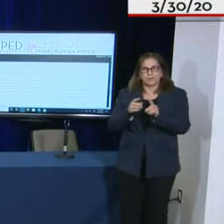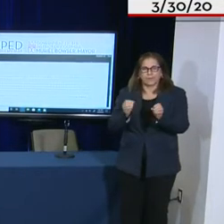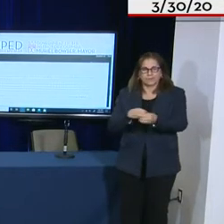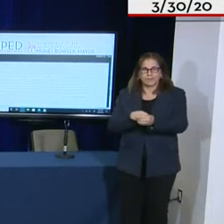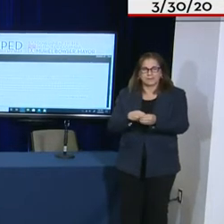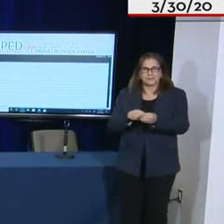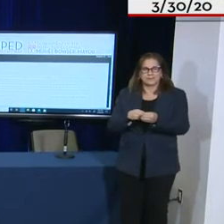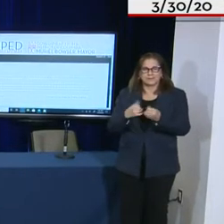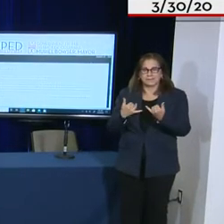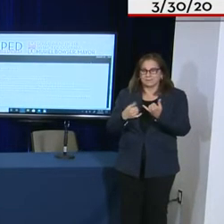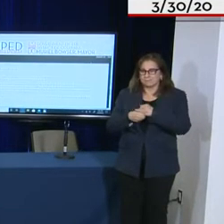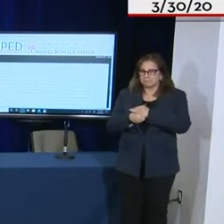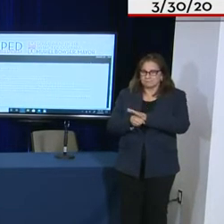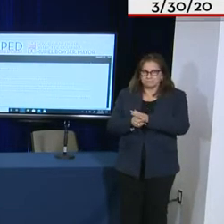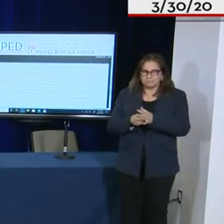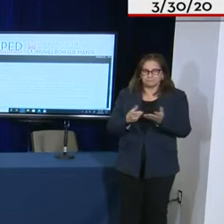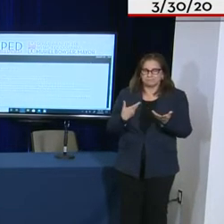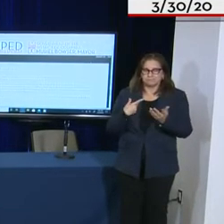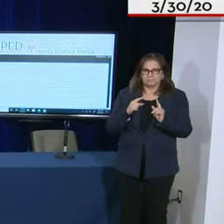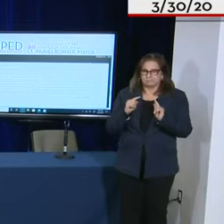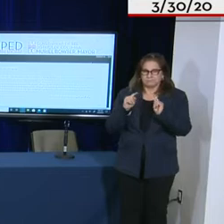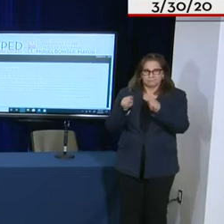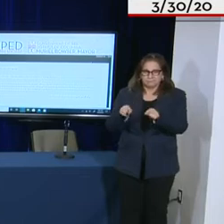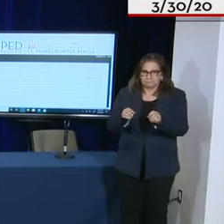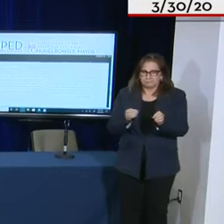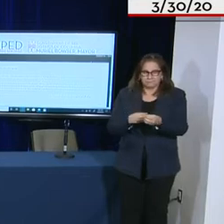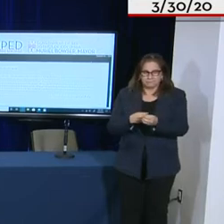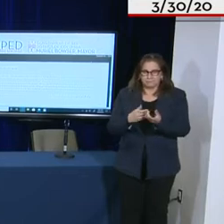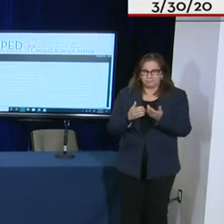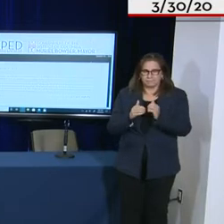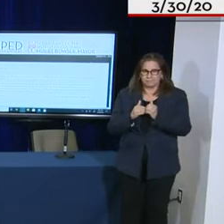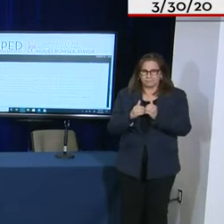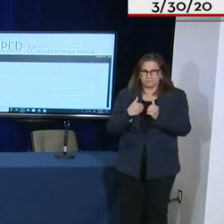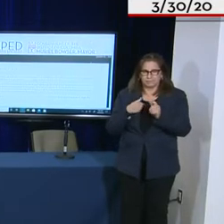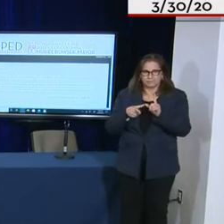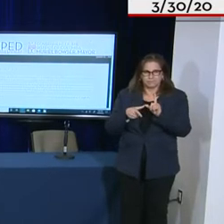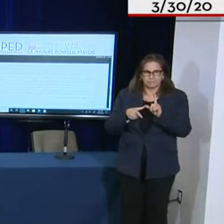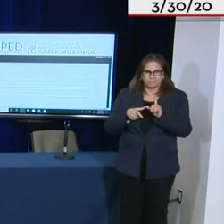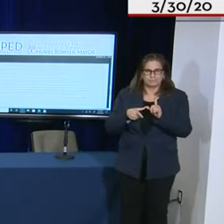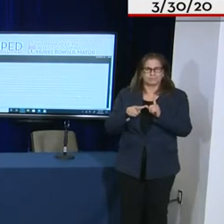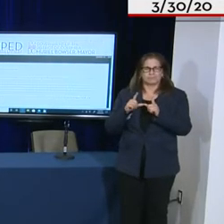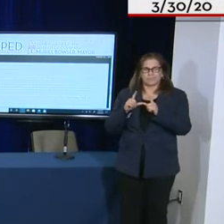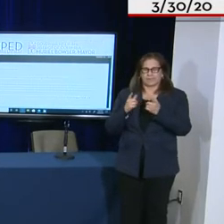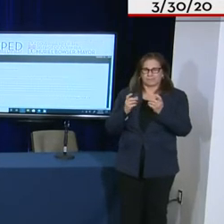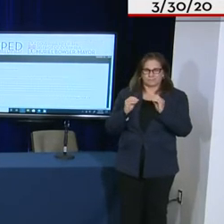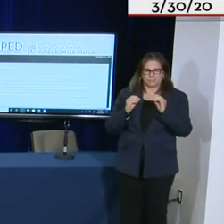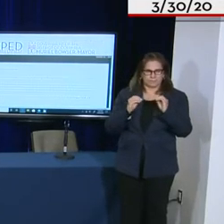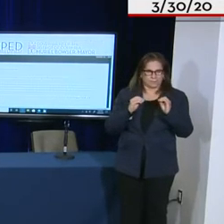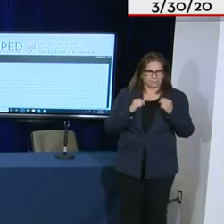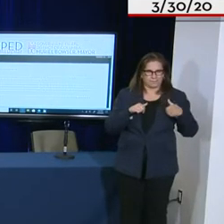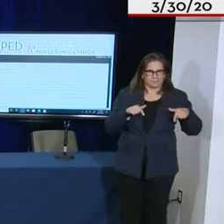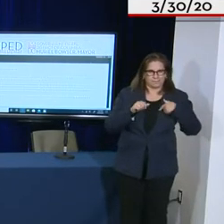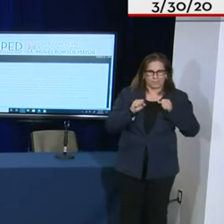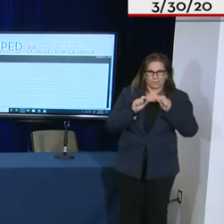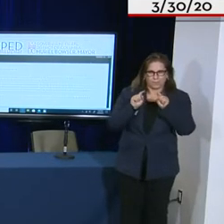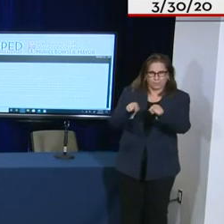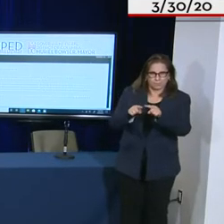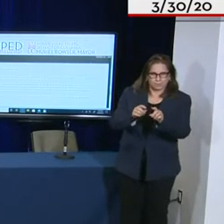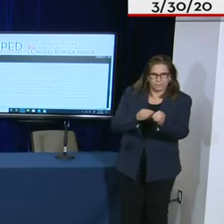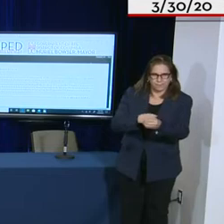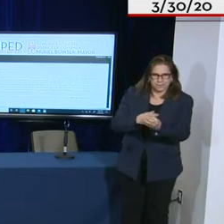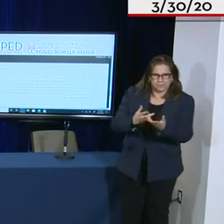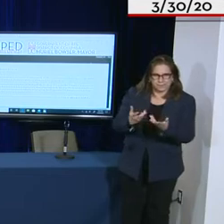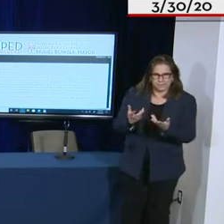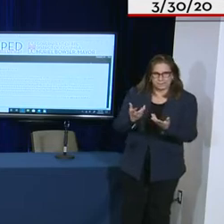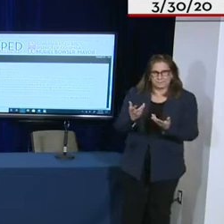thing, nobody's really trying to get out to go anywhere knowing that this